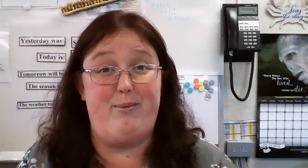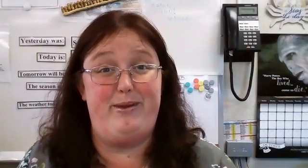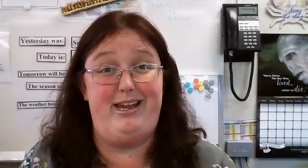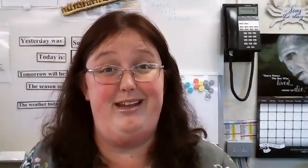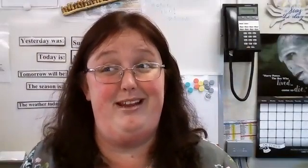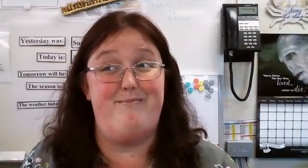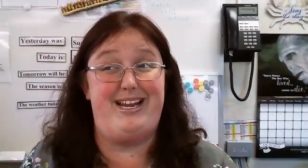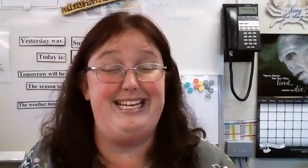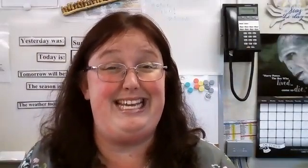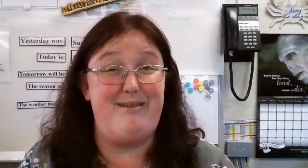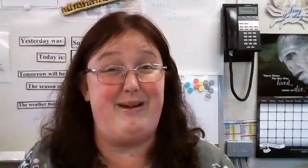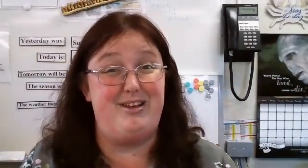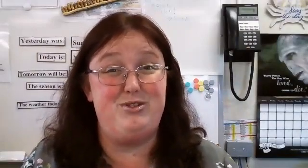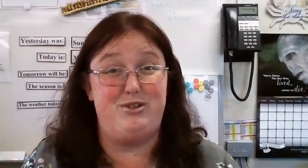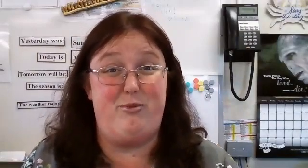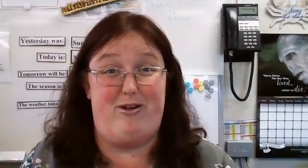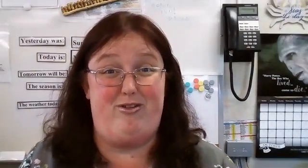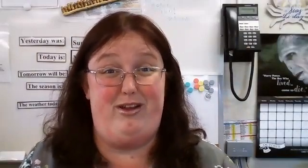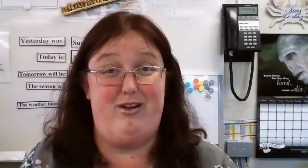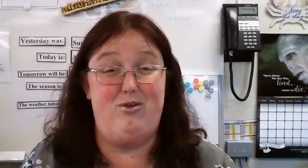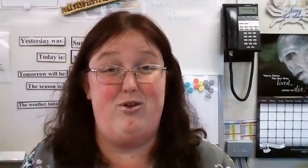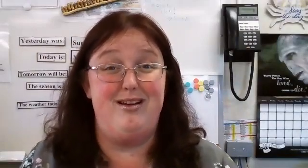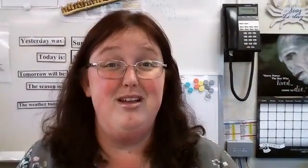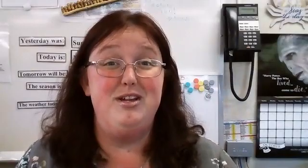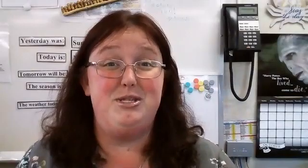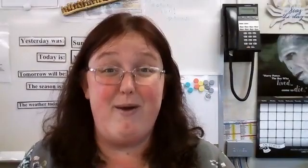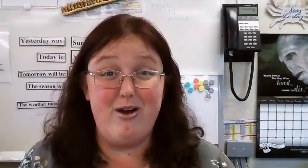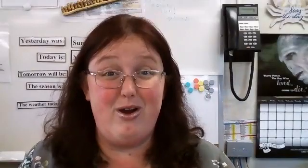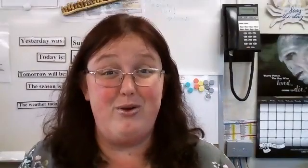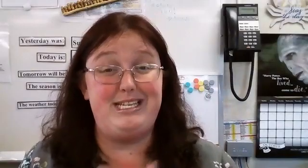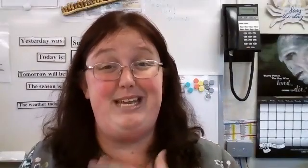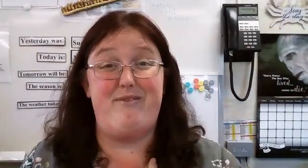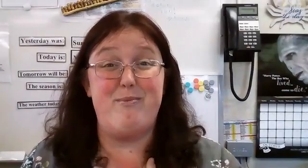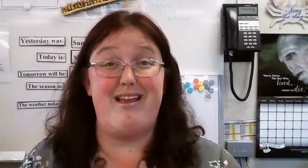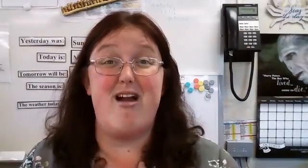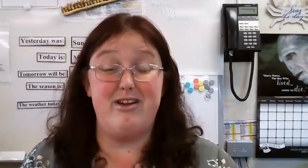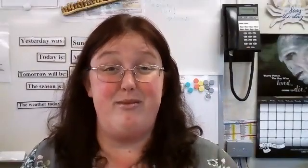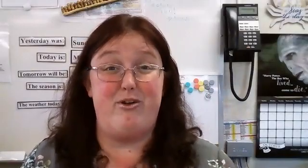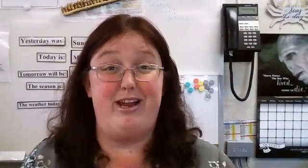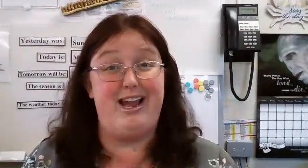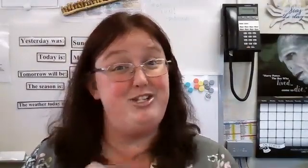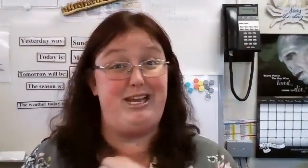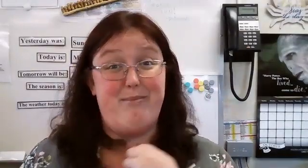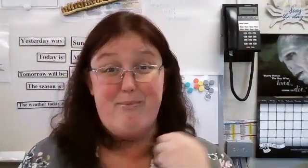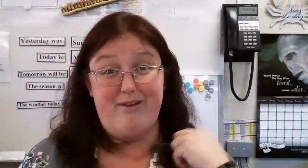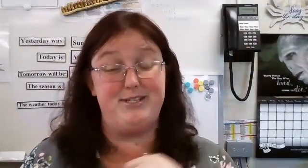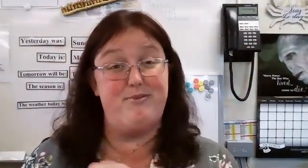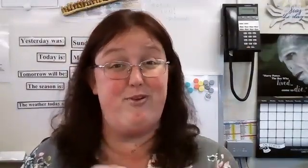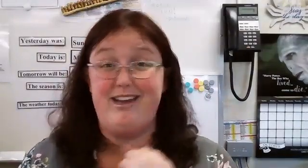probably might need to eat my lunch a little bit earlier, or tomorrow, to keep me from being hungry in the morning, I should eat my breakfast before I